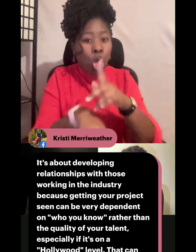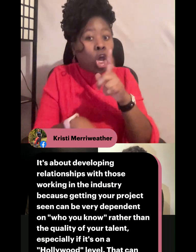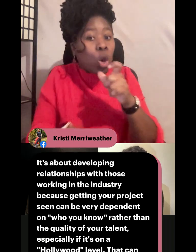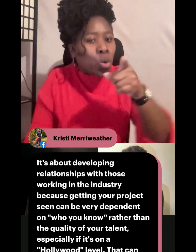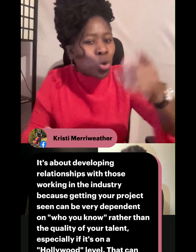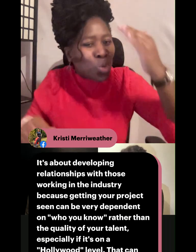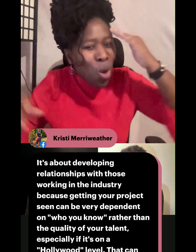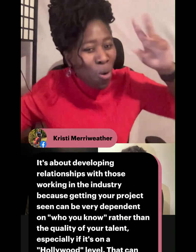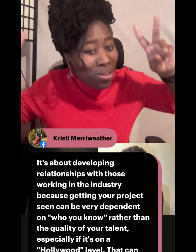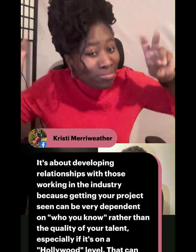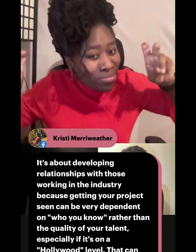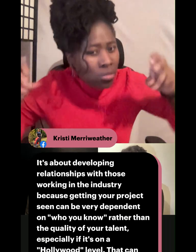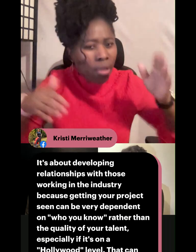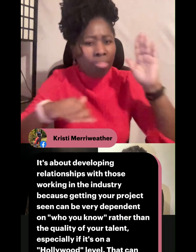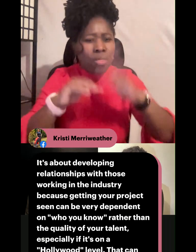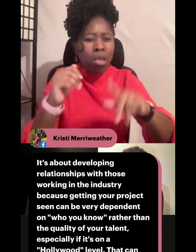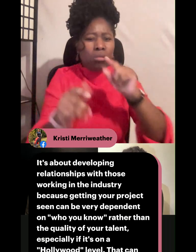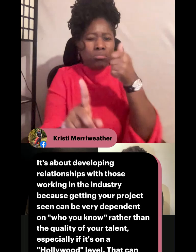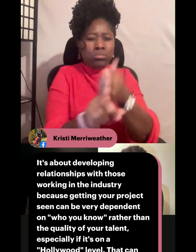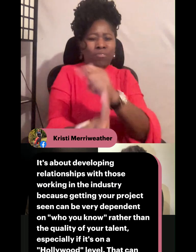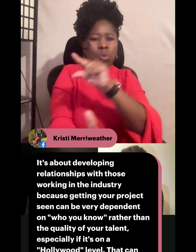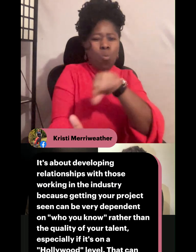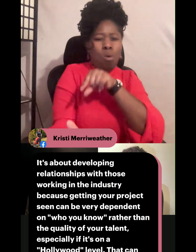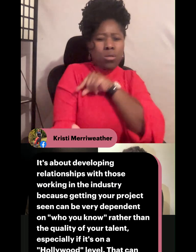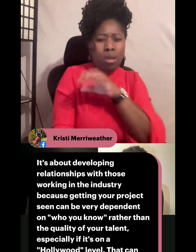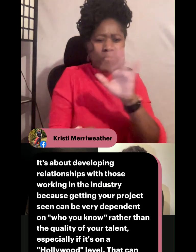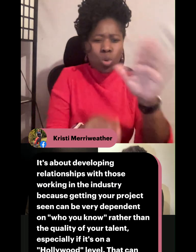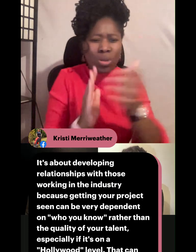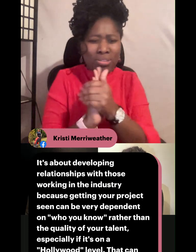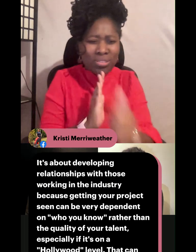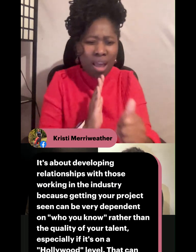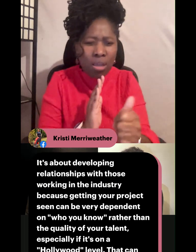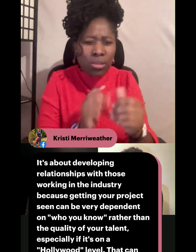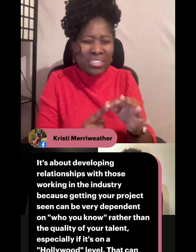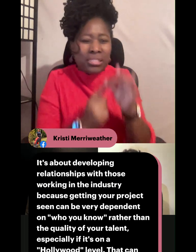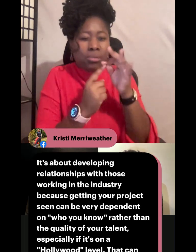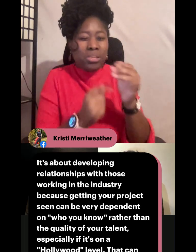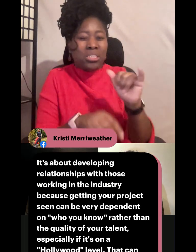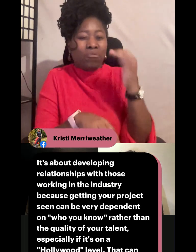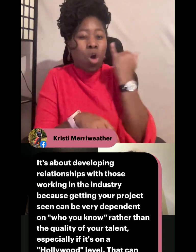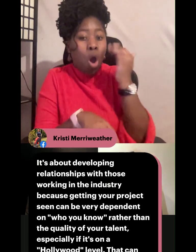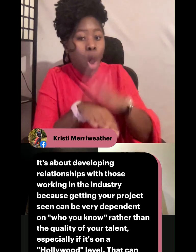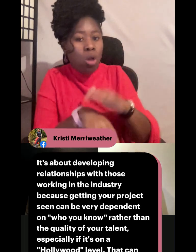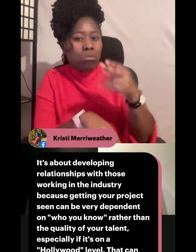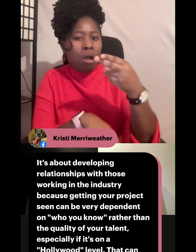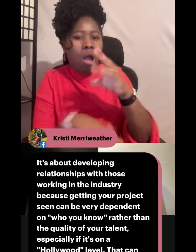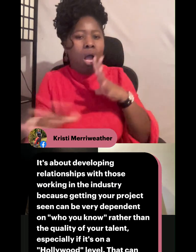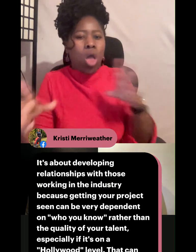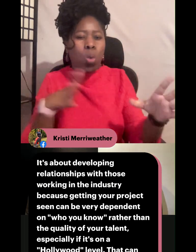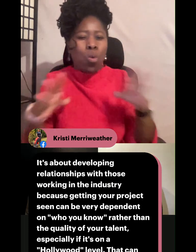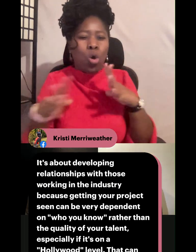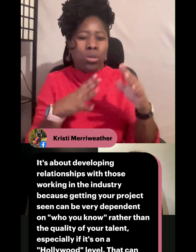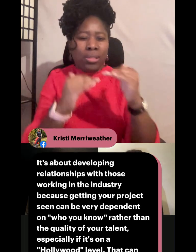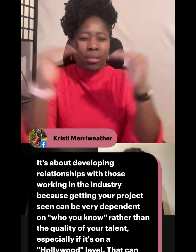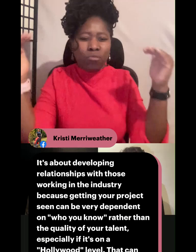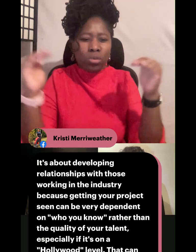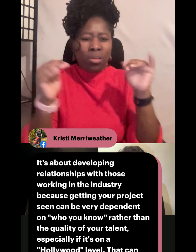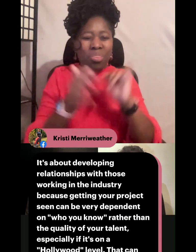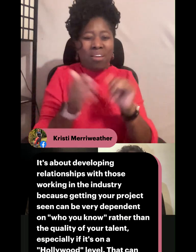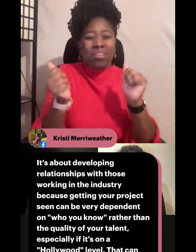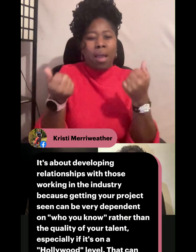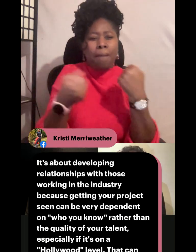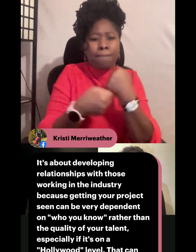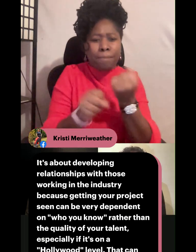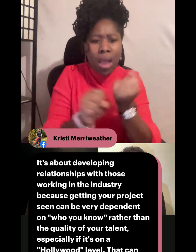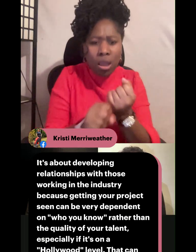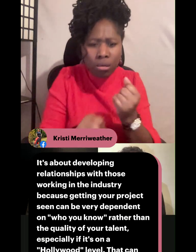project seen can be very dependent on who you know rather than the quality of your talent, especially if